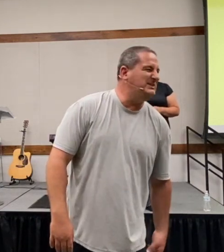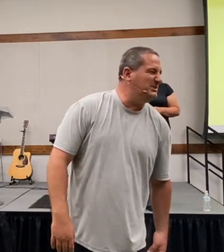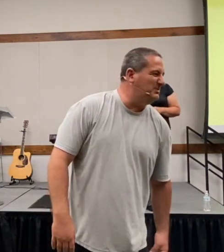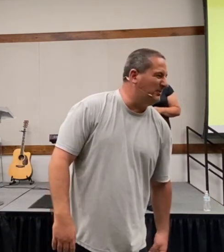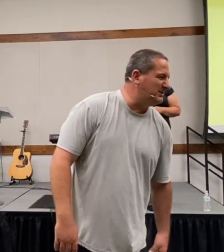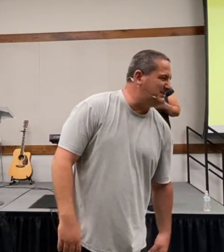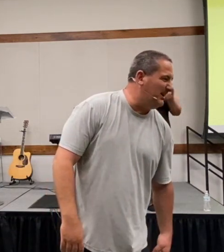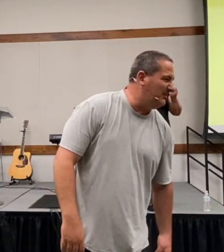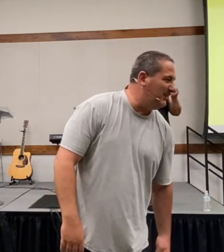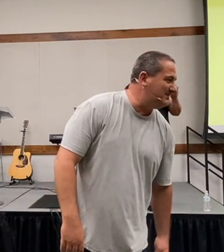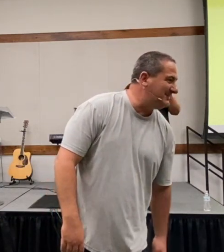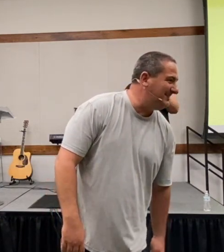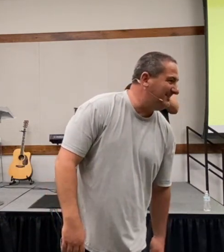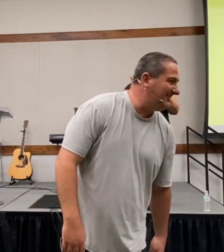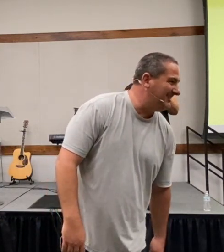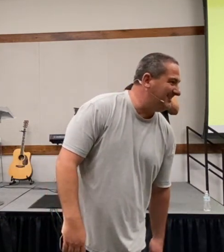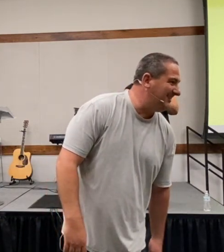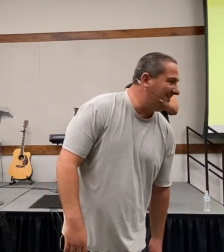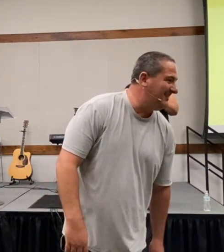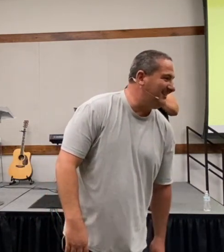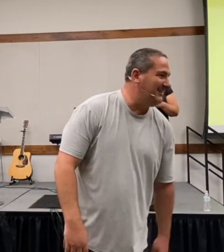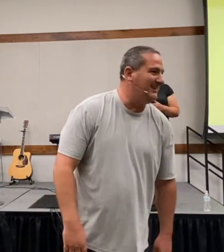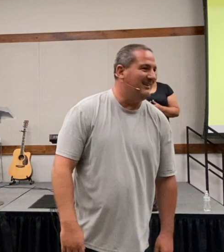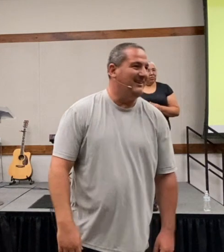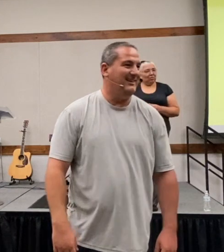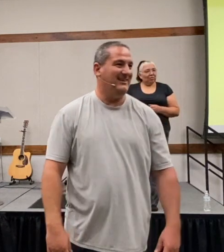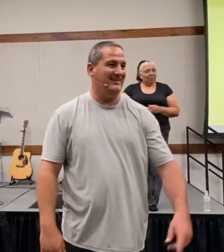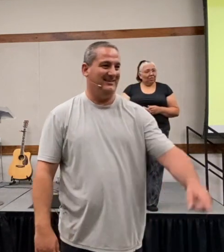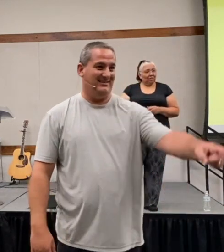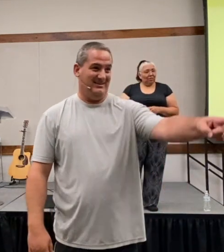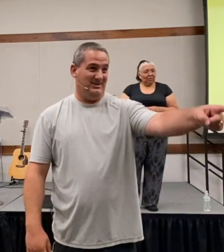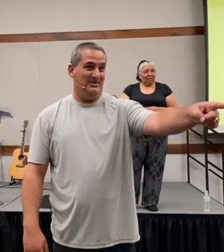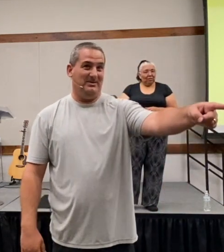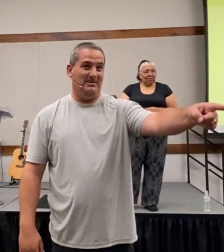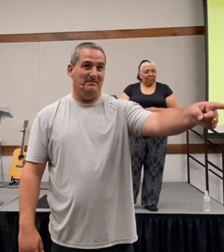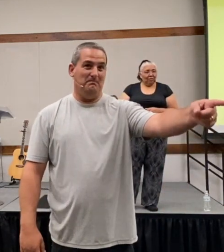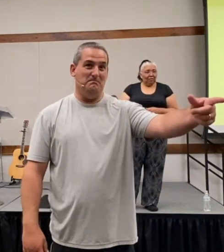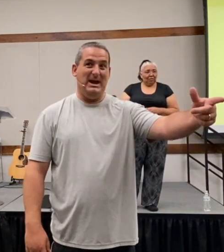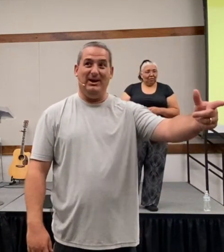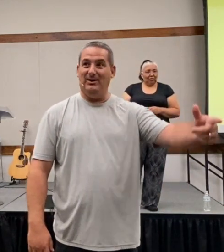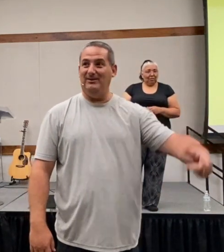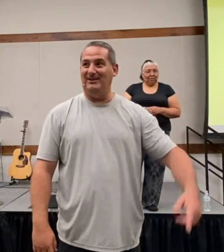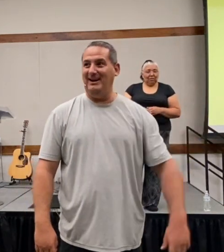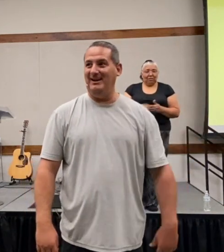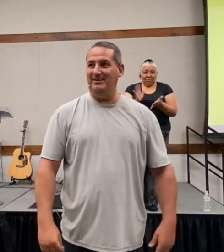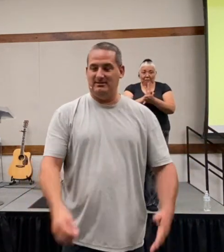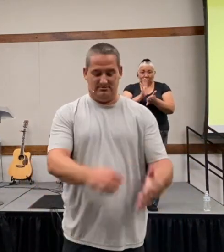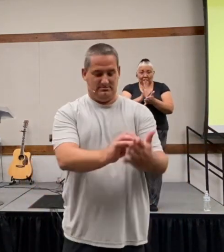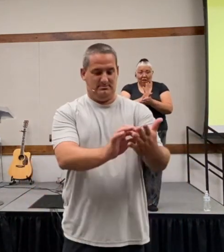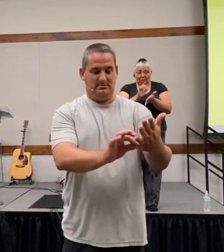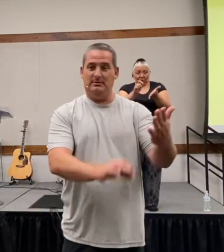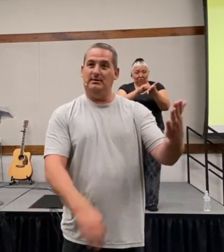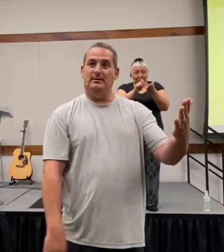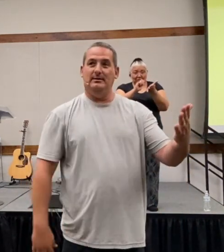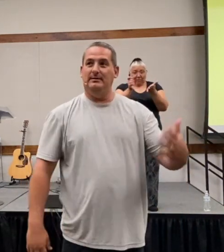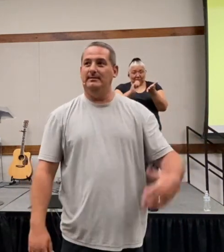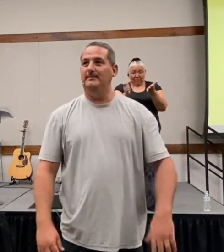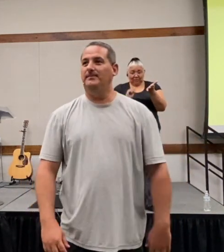What did we do before cell phones? Paper. Papers. Paper, mail, right?